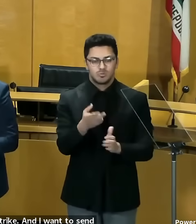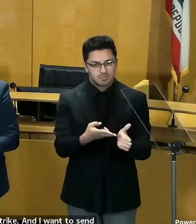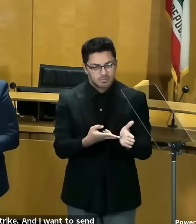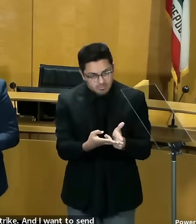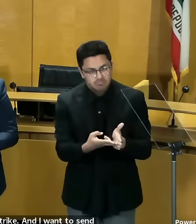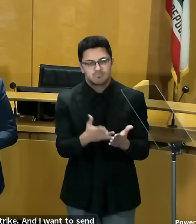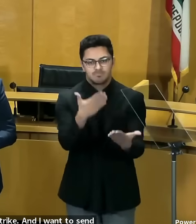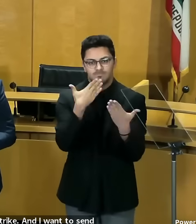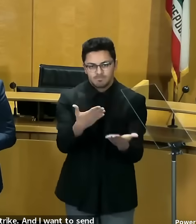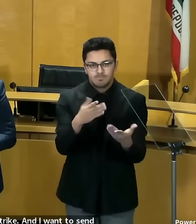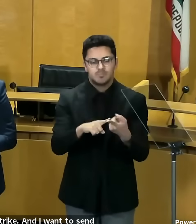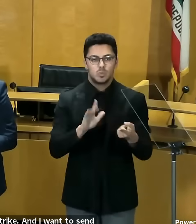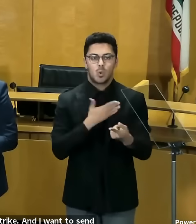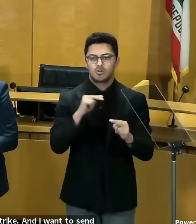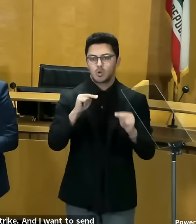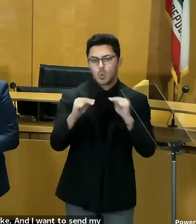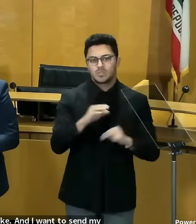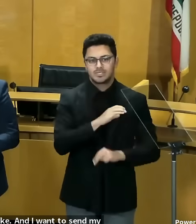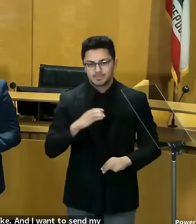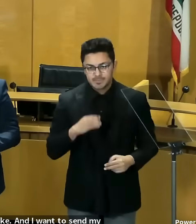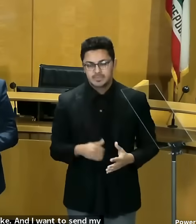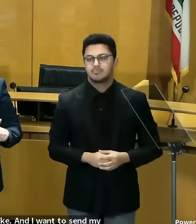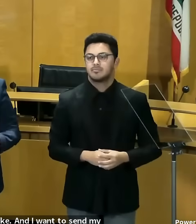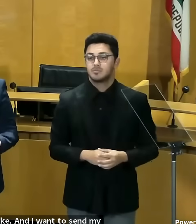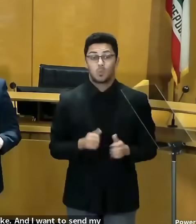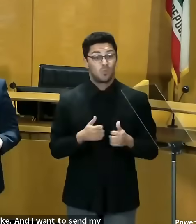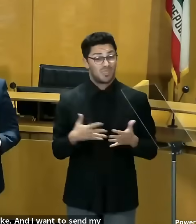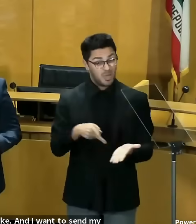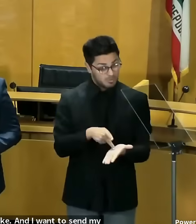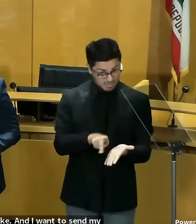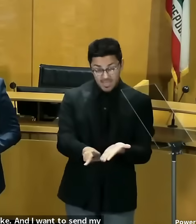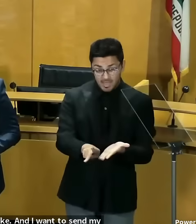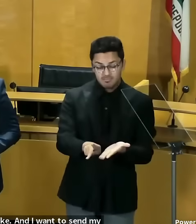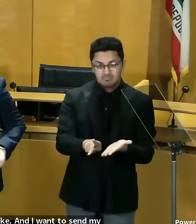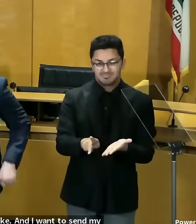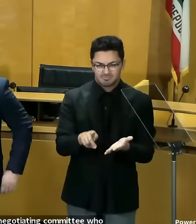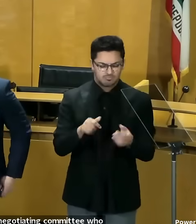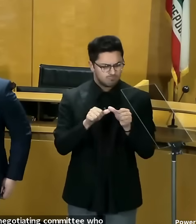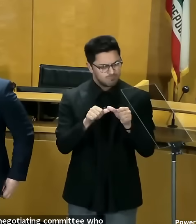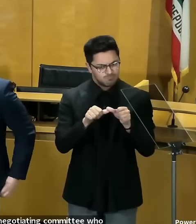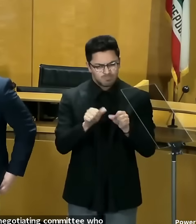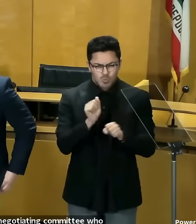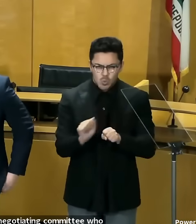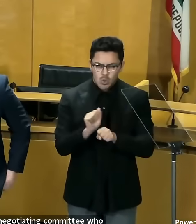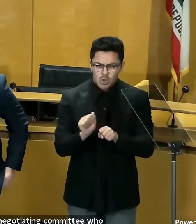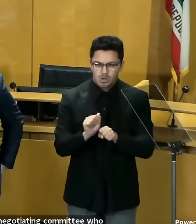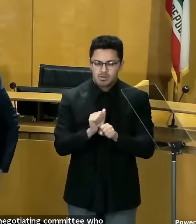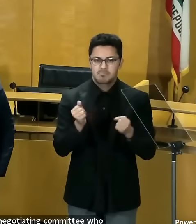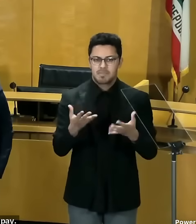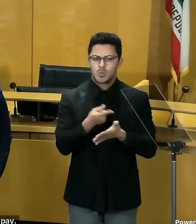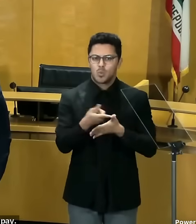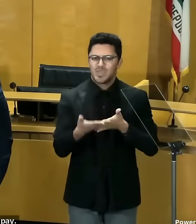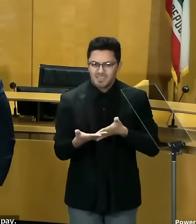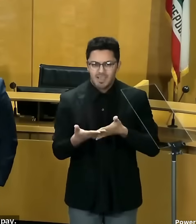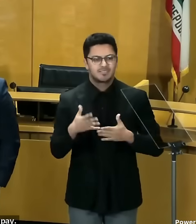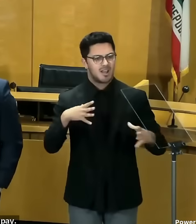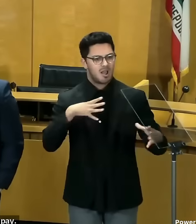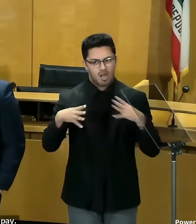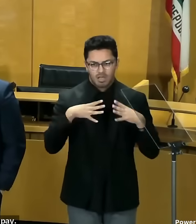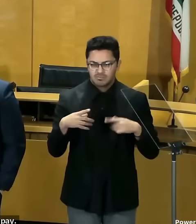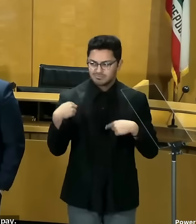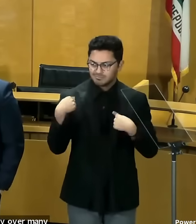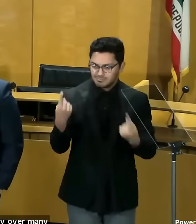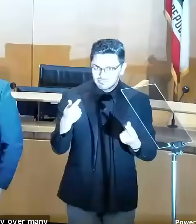sincere gratitude to our negotiating committee, who without pay worked tirelessly over many weekends and holidays